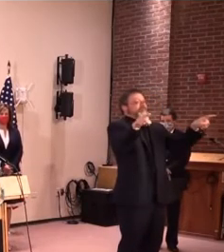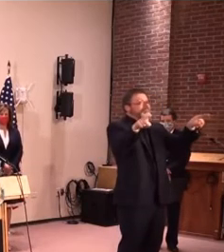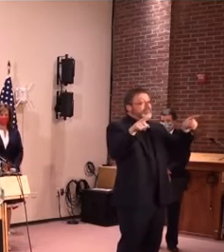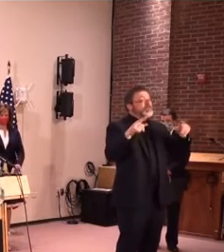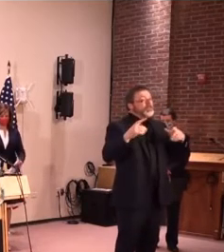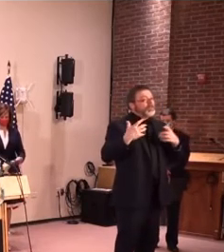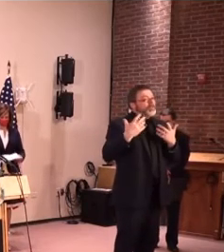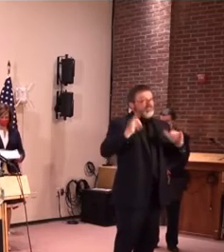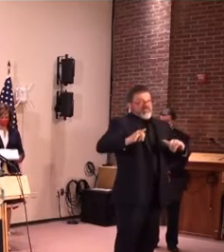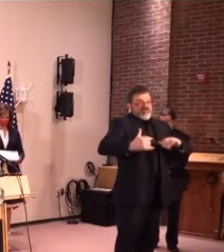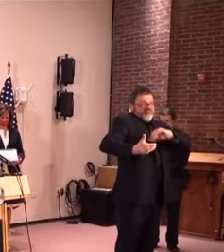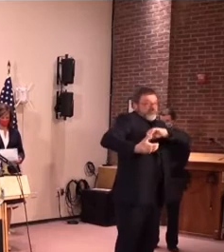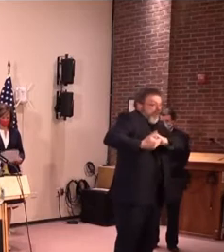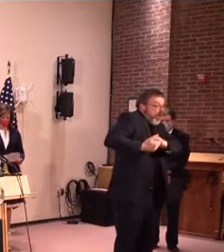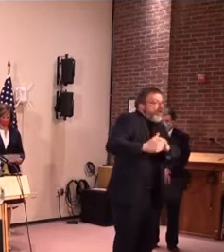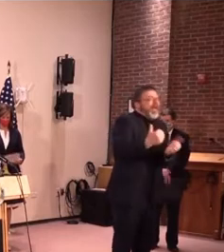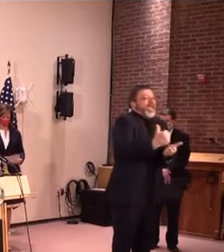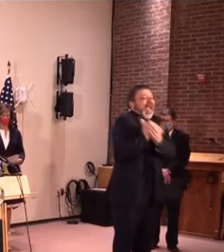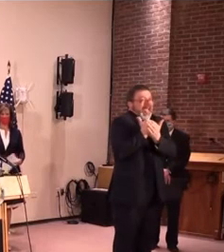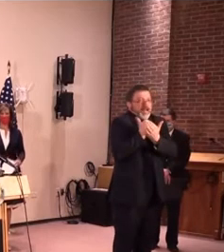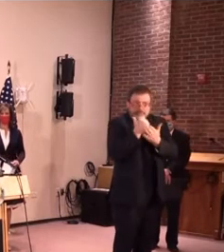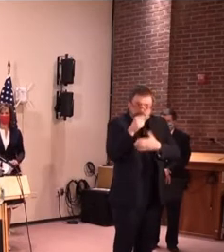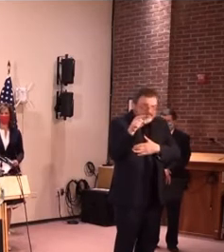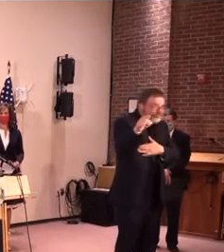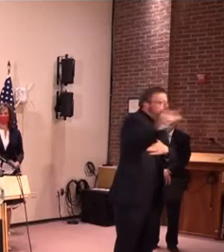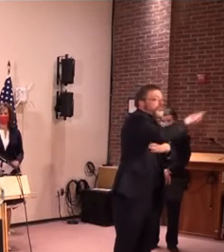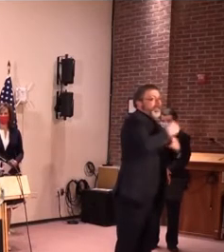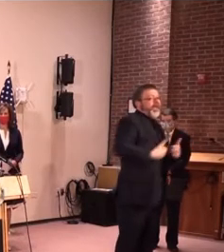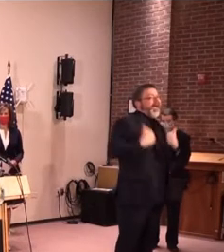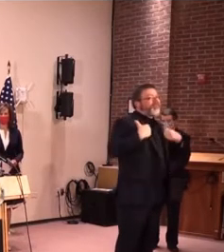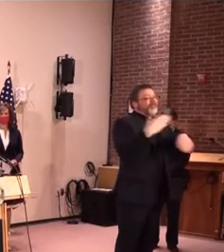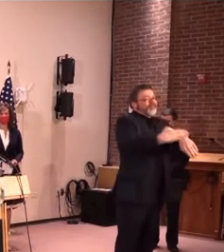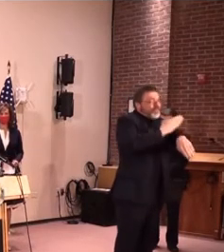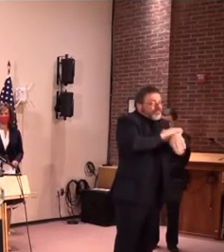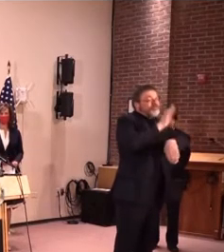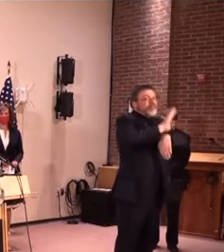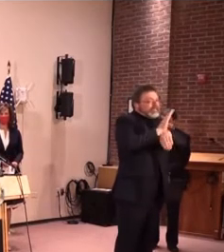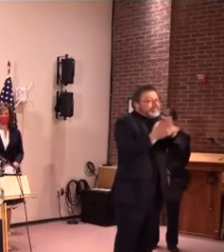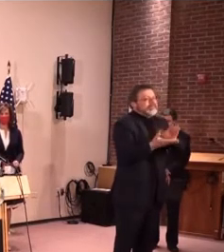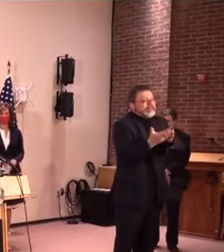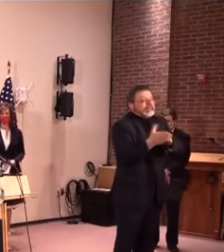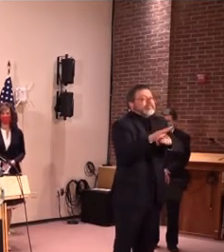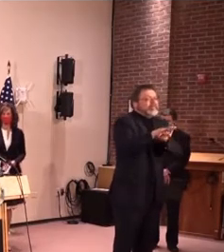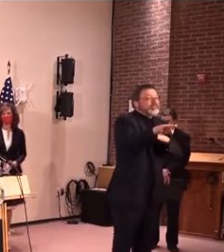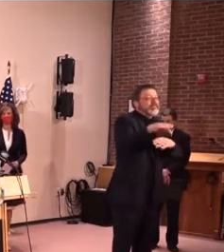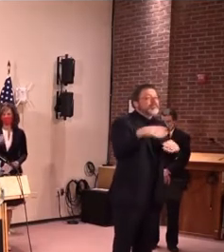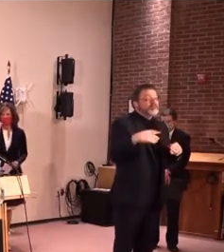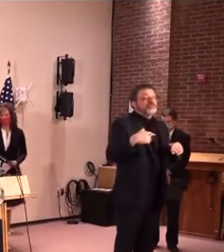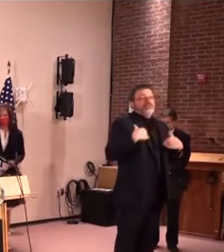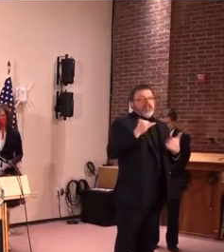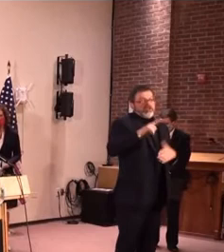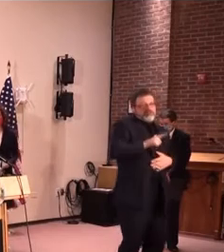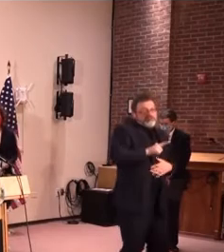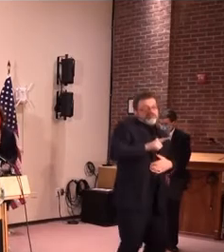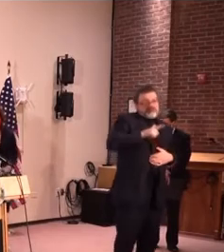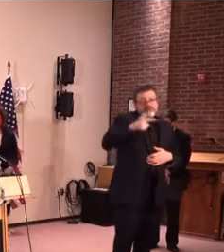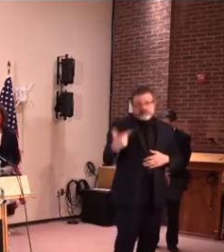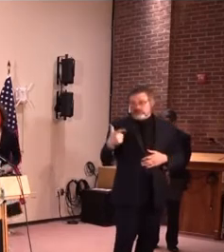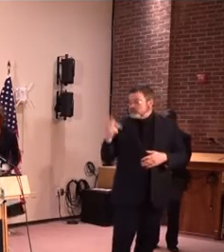I'll turn it over to Secretary Curley for more details on our approach. Secretary Curley.